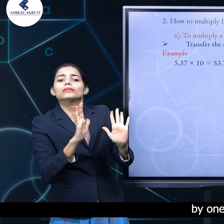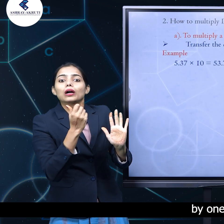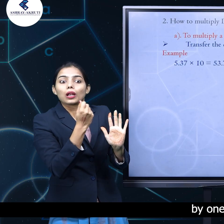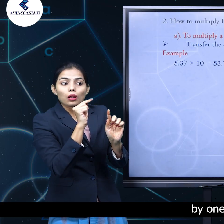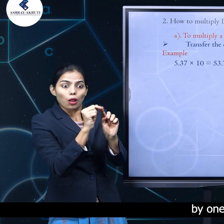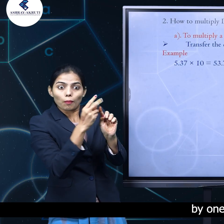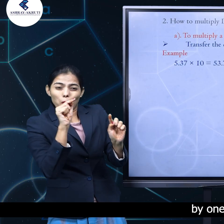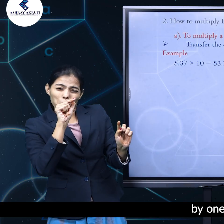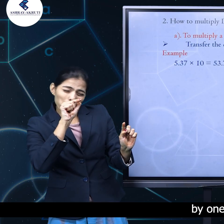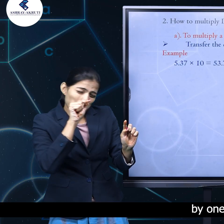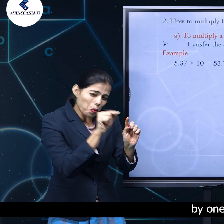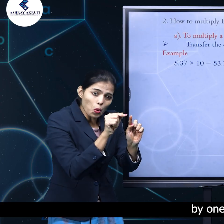one place.